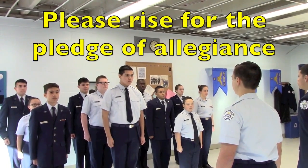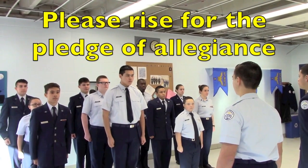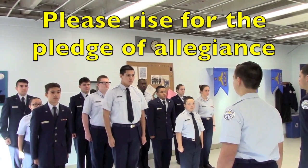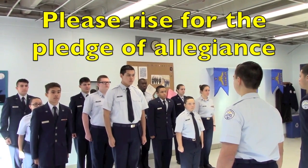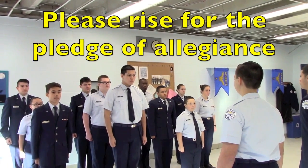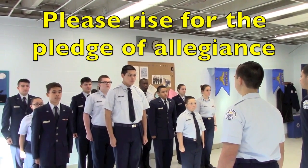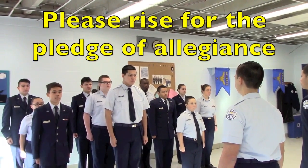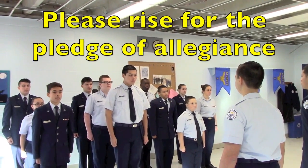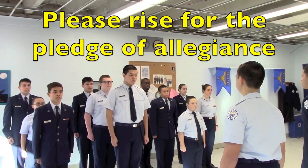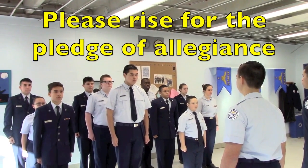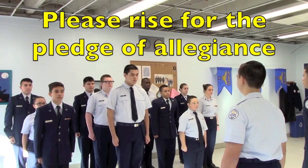Attention!